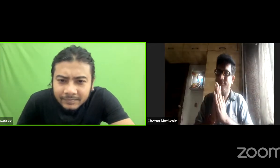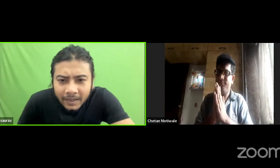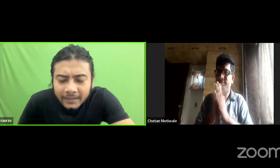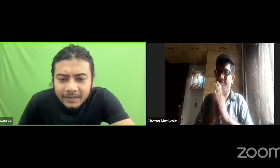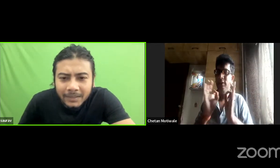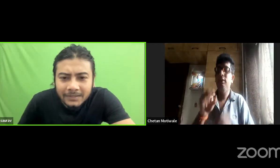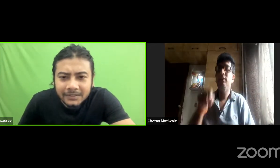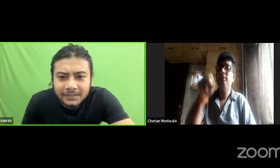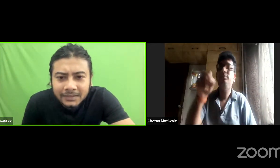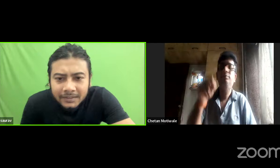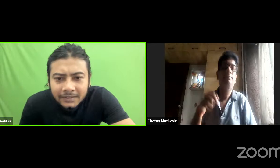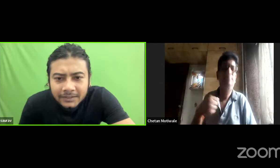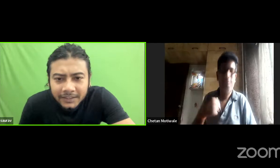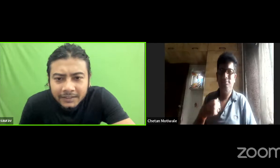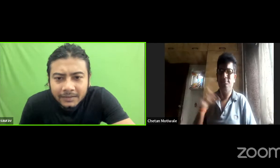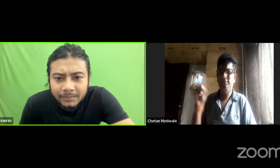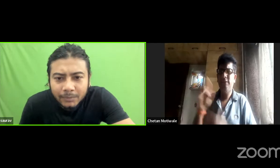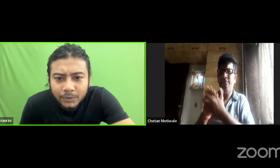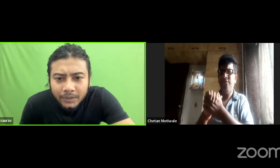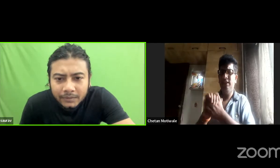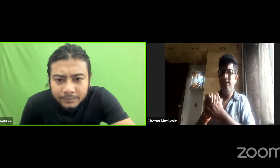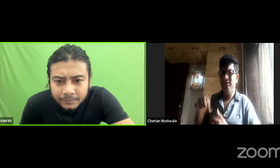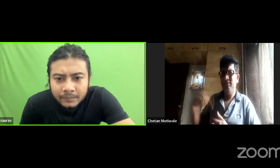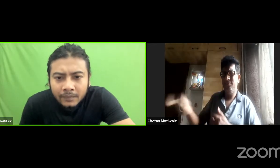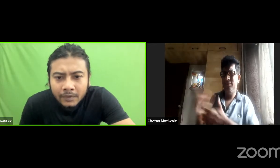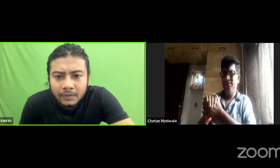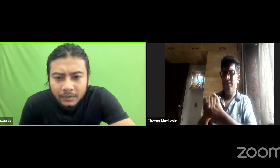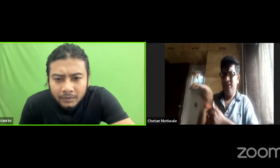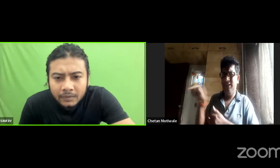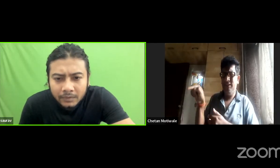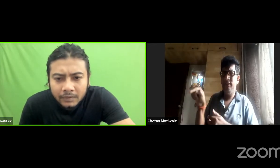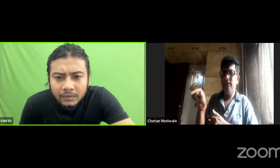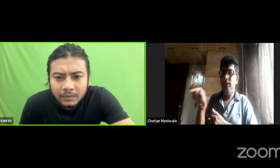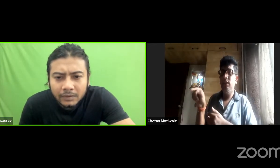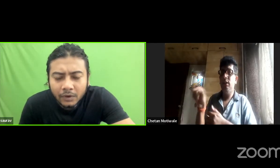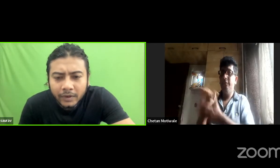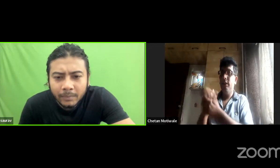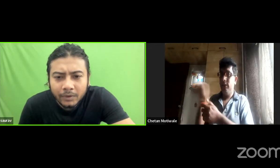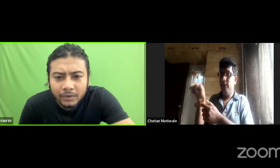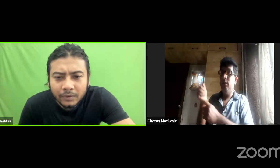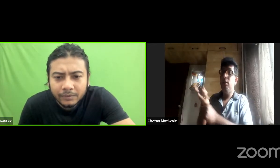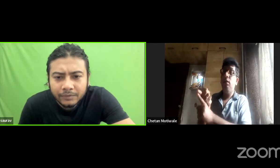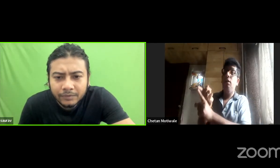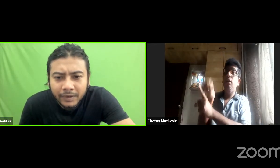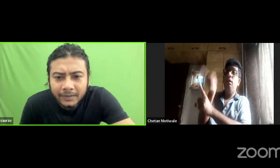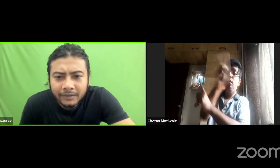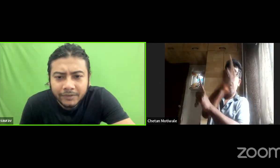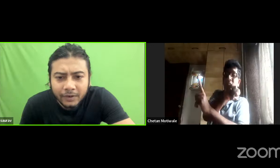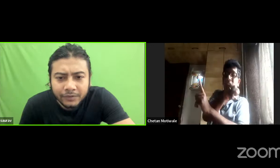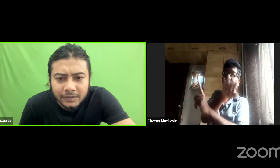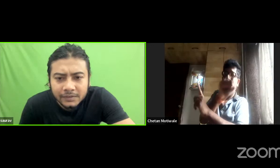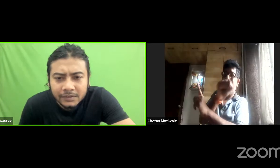Hare Krishna Mataji. Chetan Prabhu here. He's talking about I think a friend of